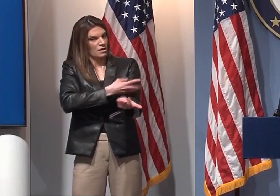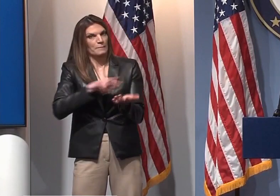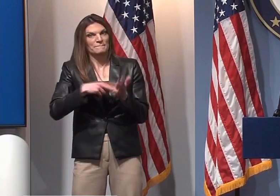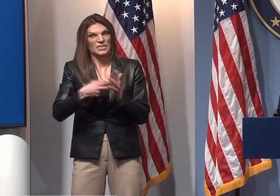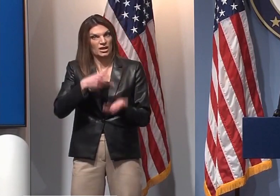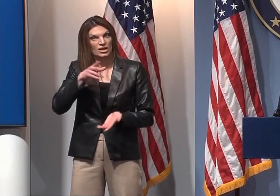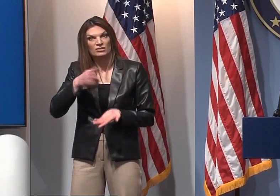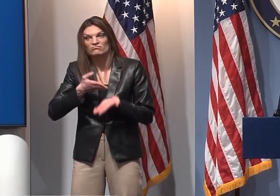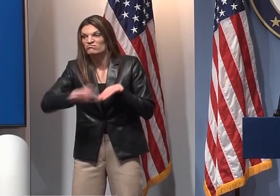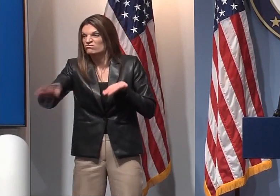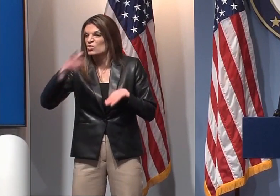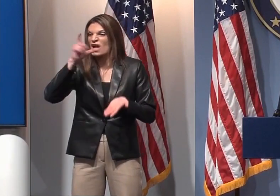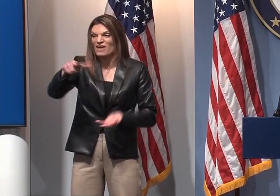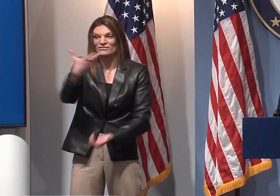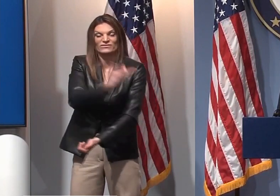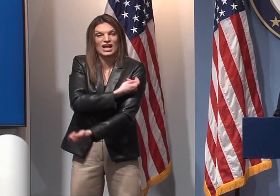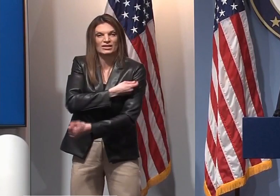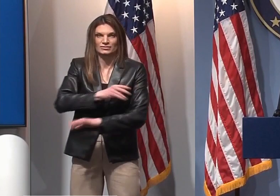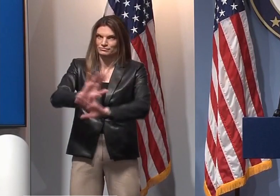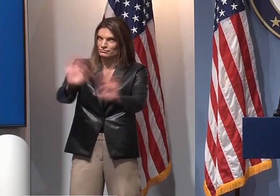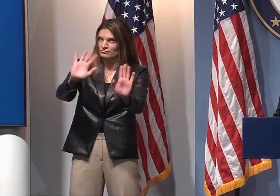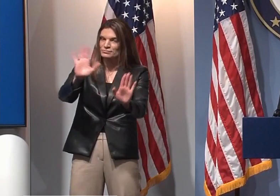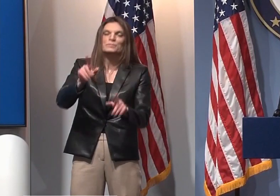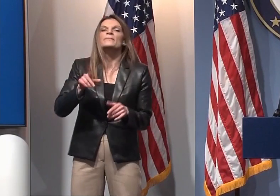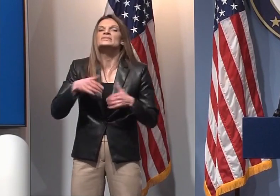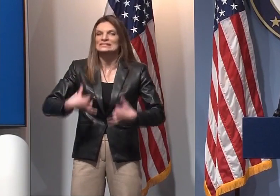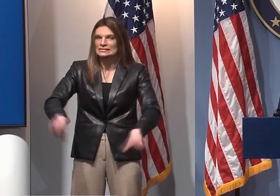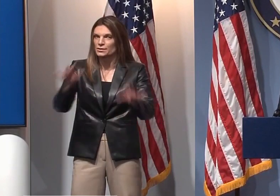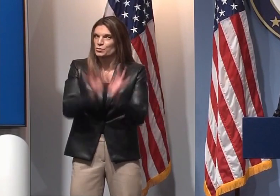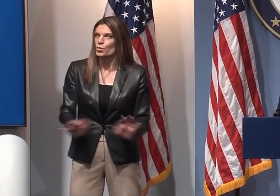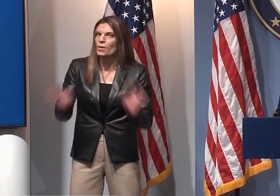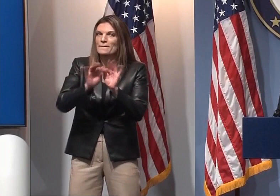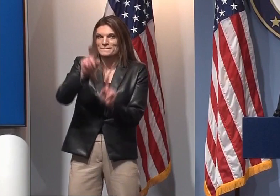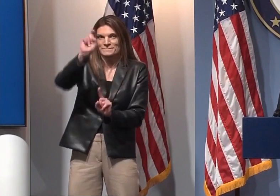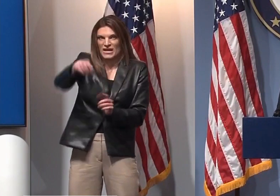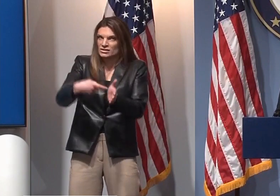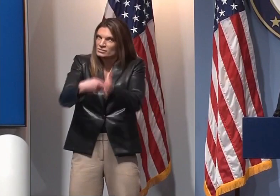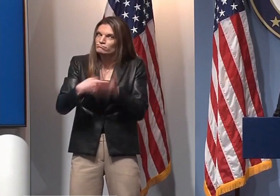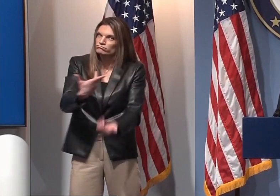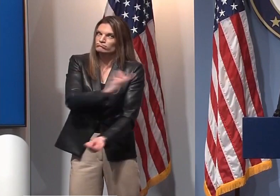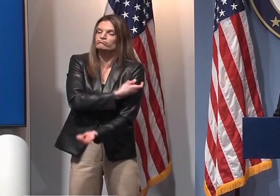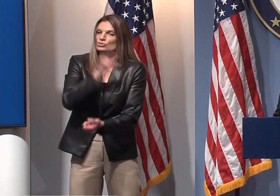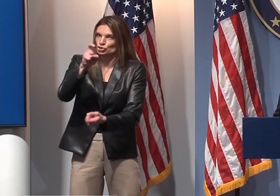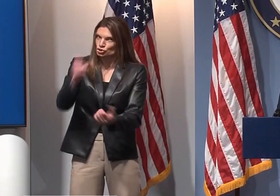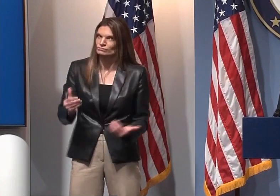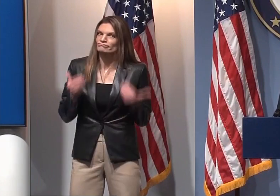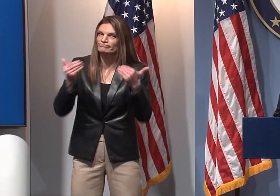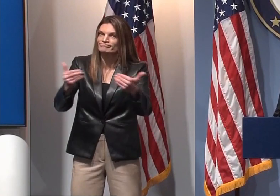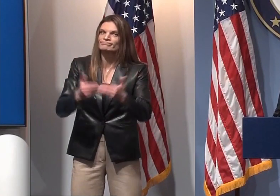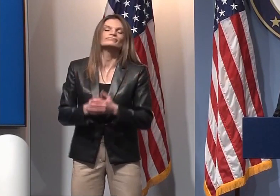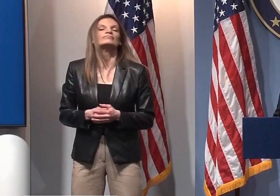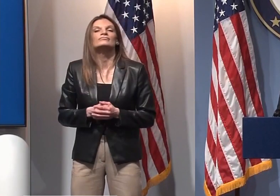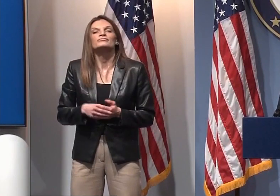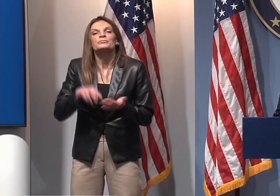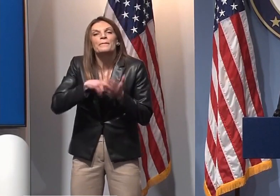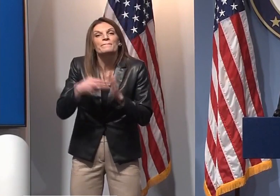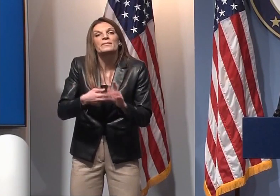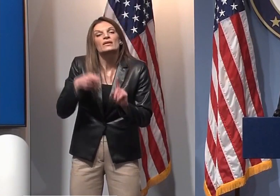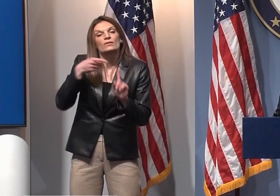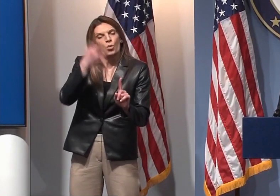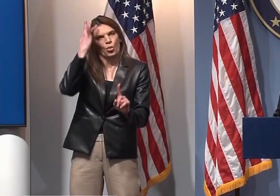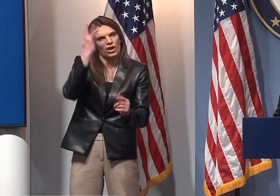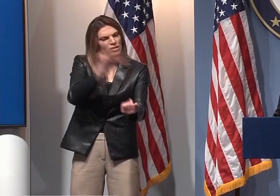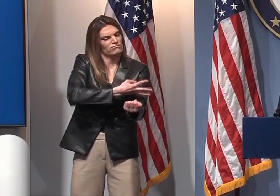a substitute for vaccination. These treatments for folks with underlying health conditions who have COVID can help them